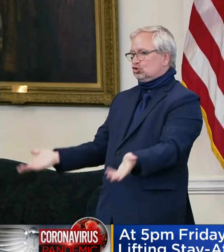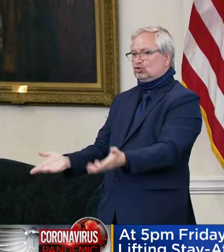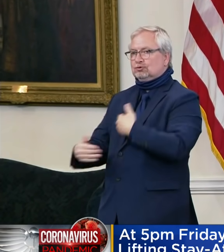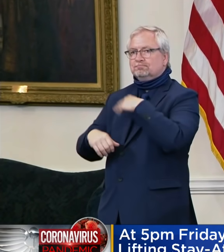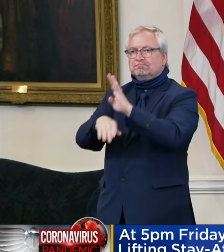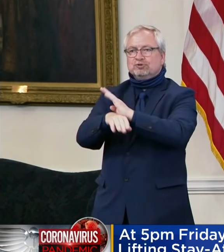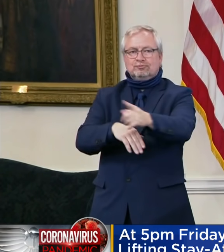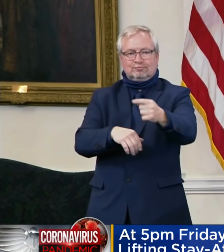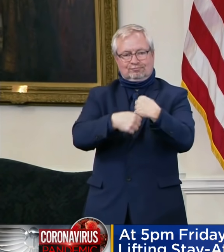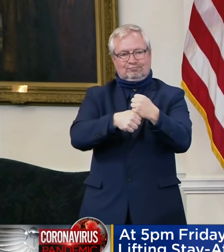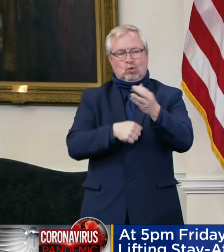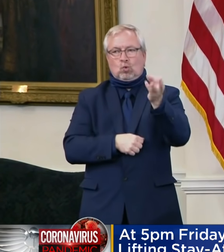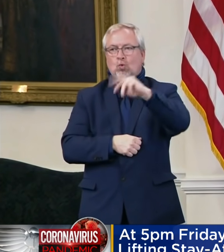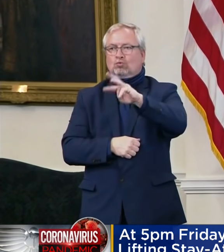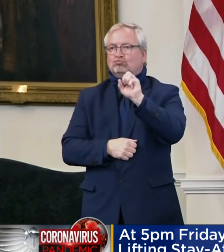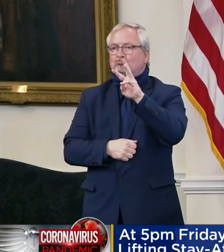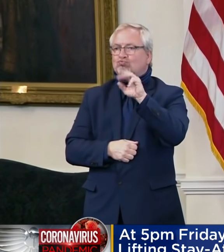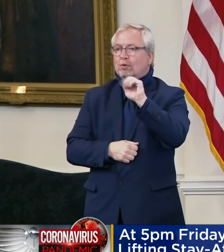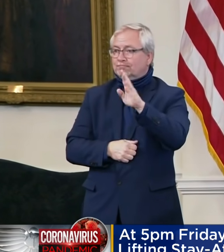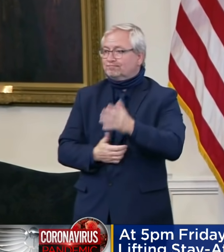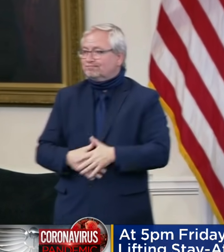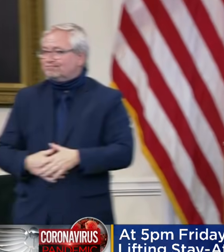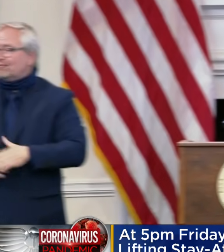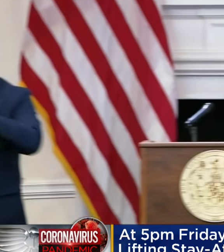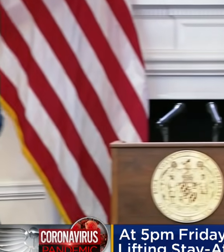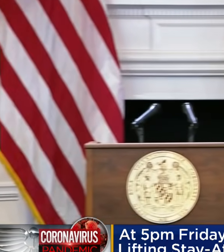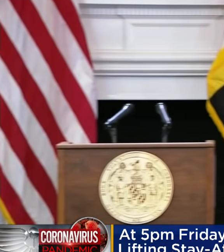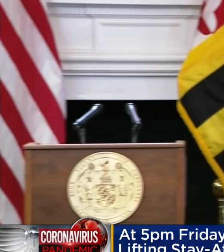missing. Thank you. All right, thank you.